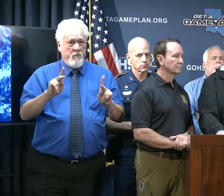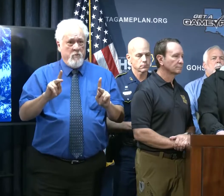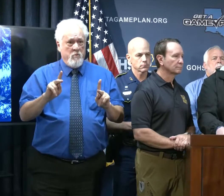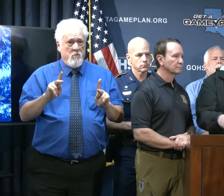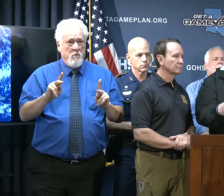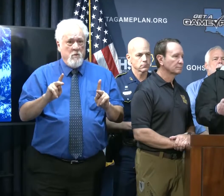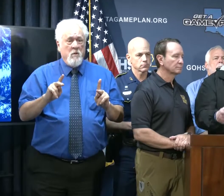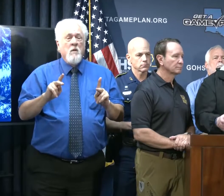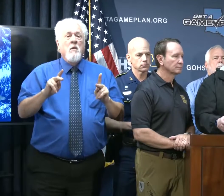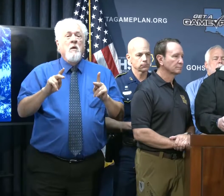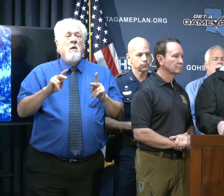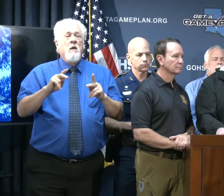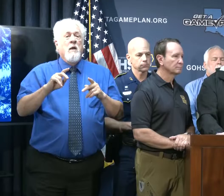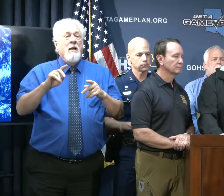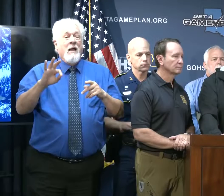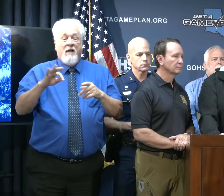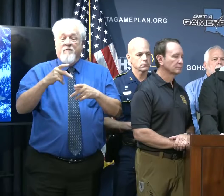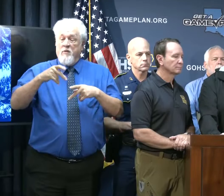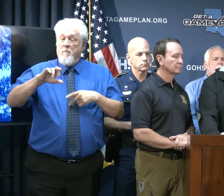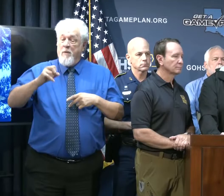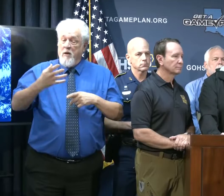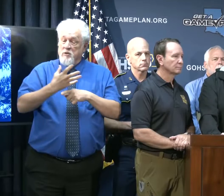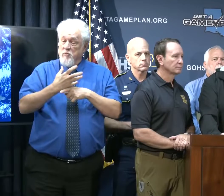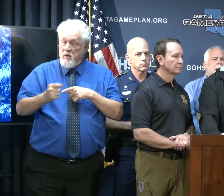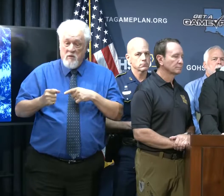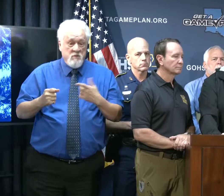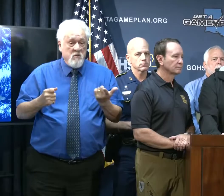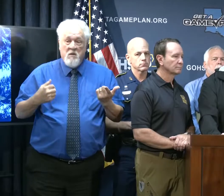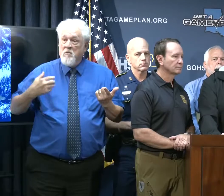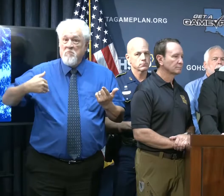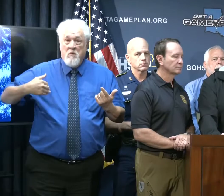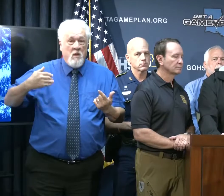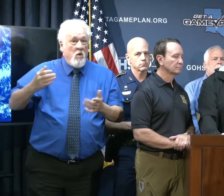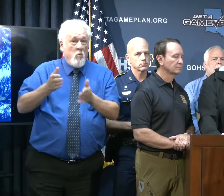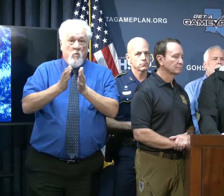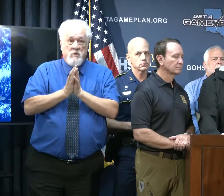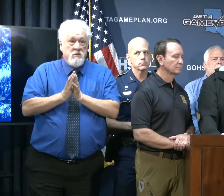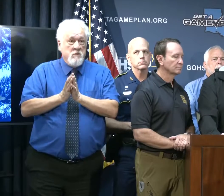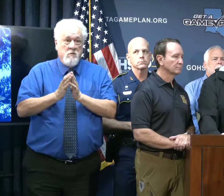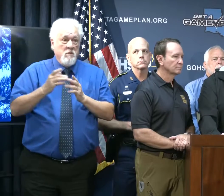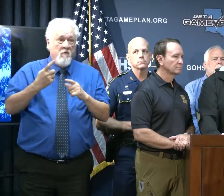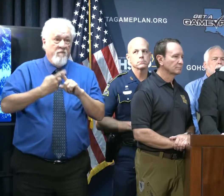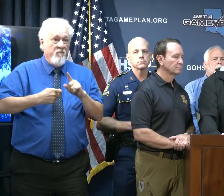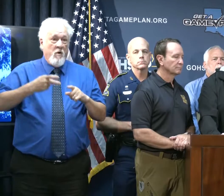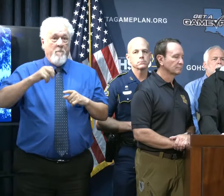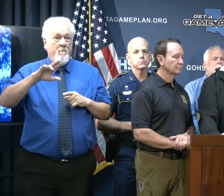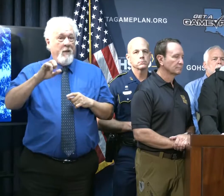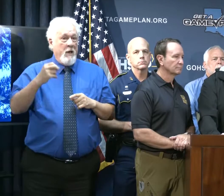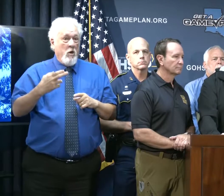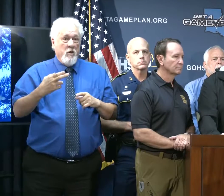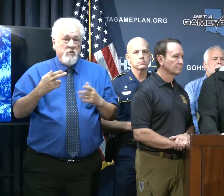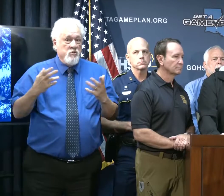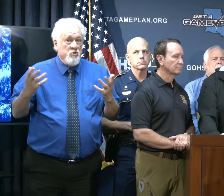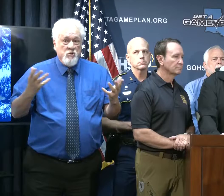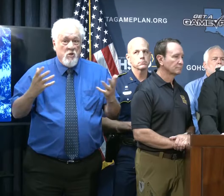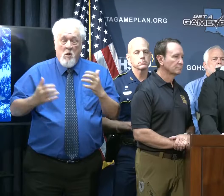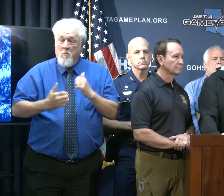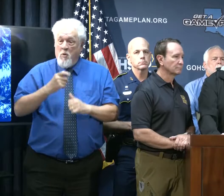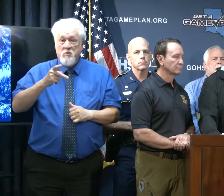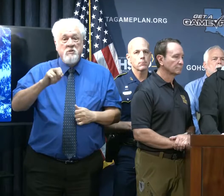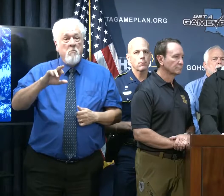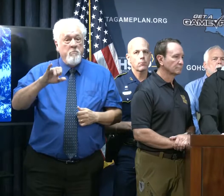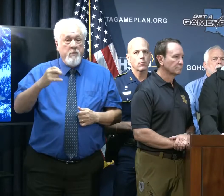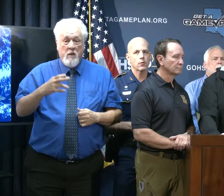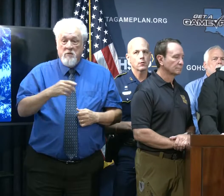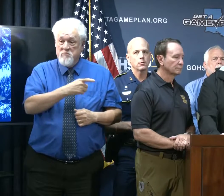a backflow if the parishes run out. We have not received any requests from the parishes for assistance from the state. Most of the parishes